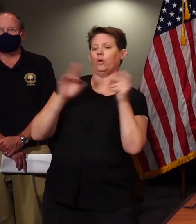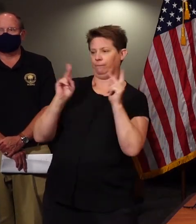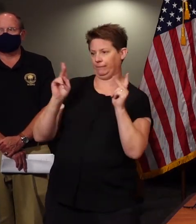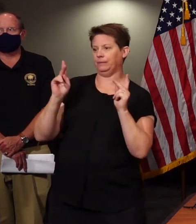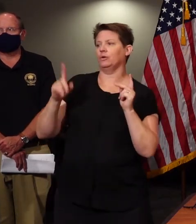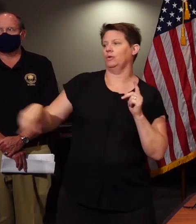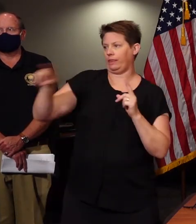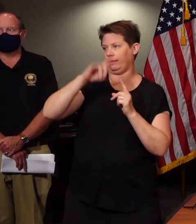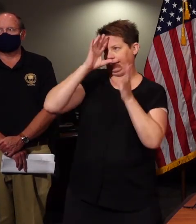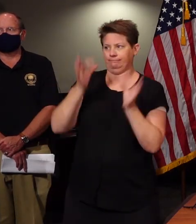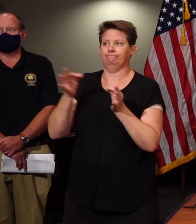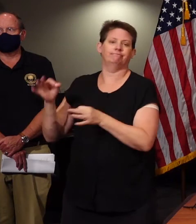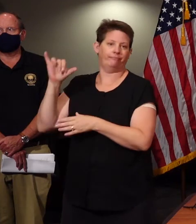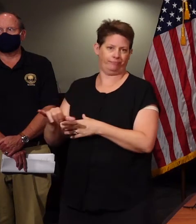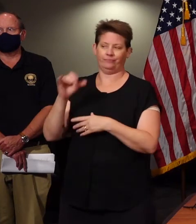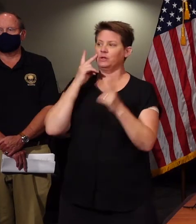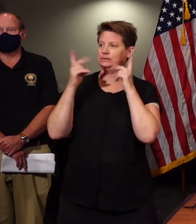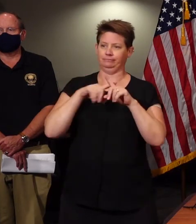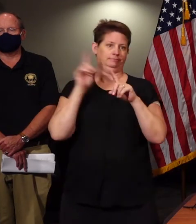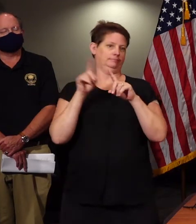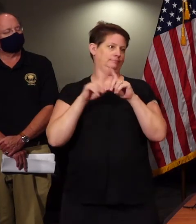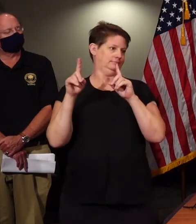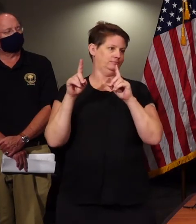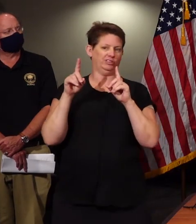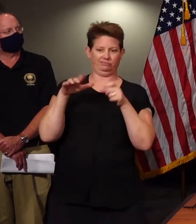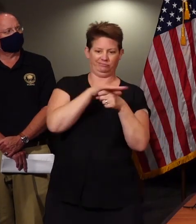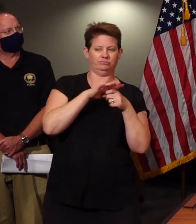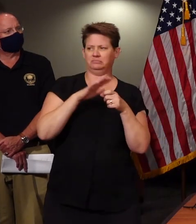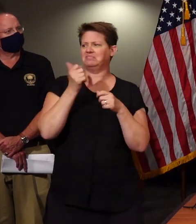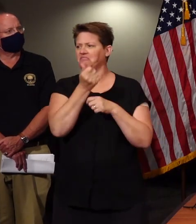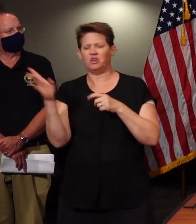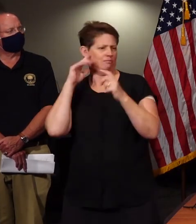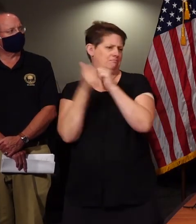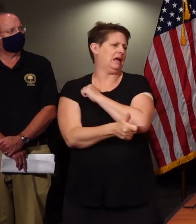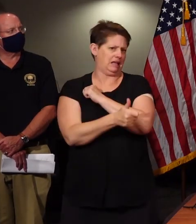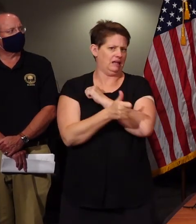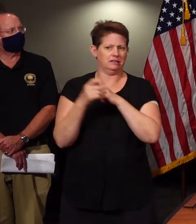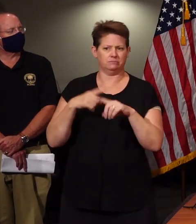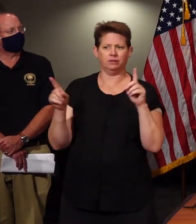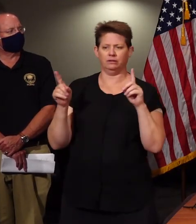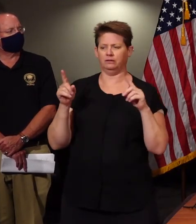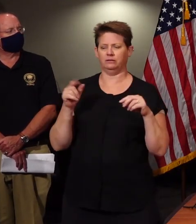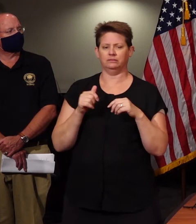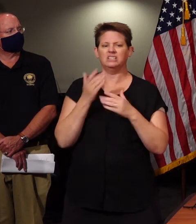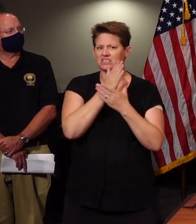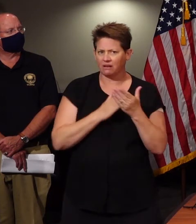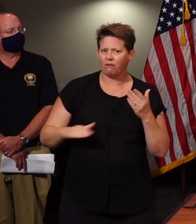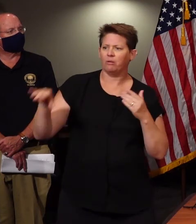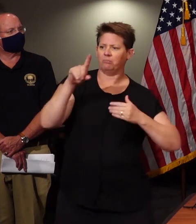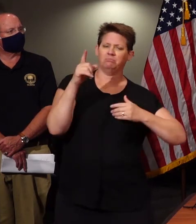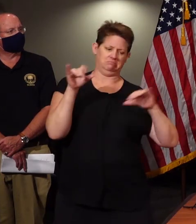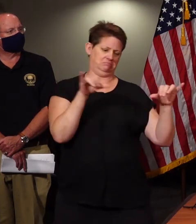their disposal, as you can see from various ordinances, and only a few have passed ordinances recently, but they're all, some of them a little